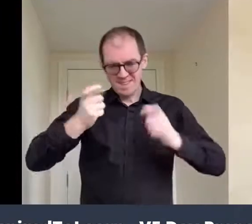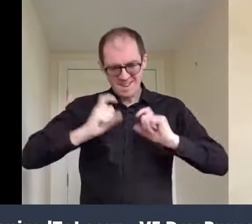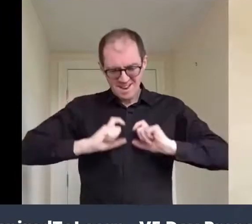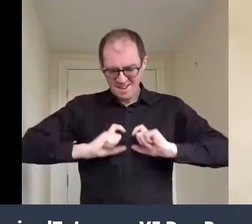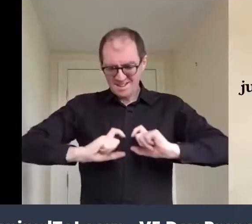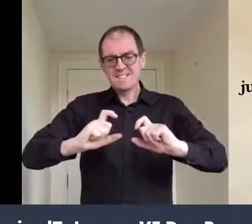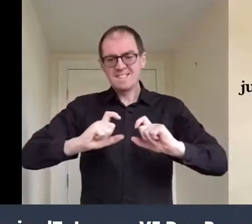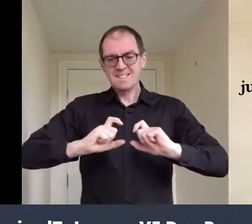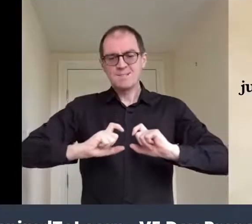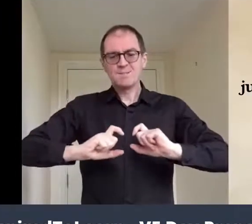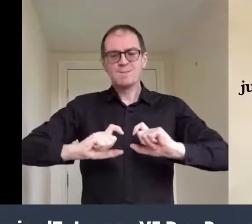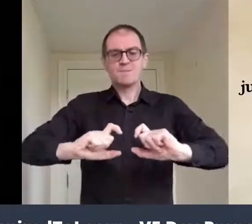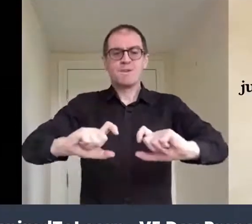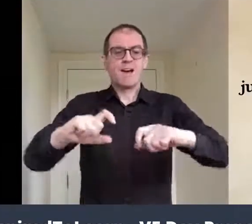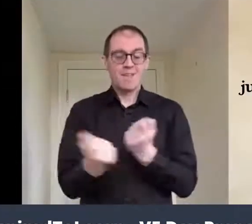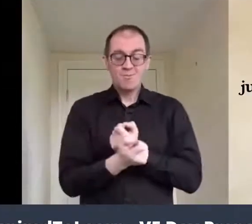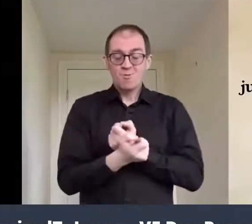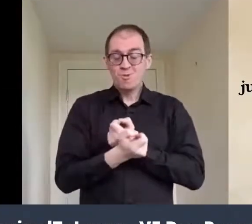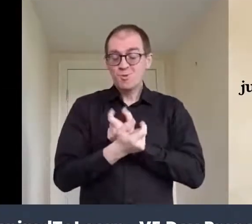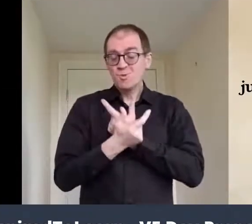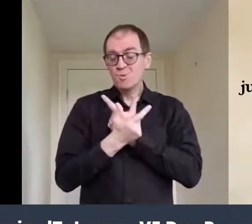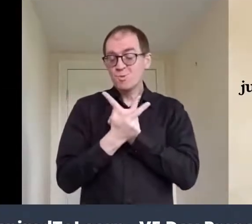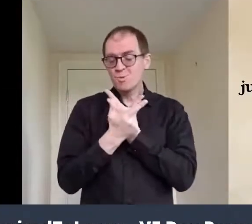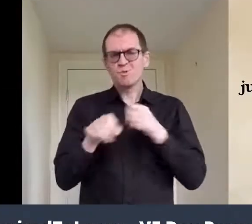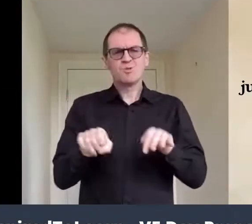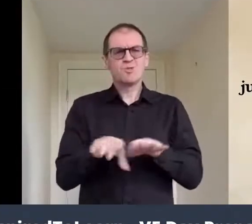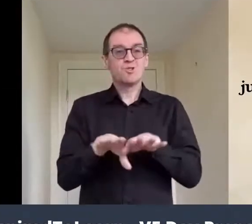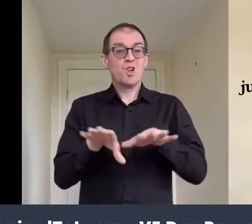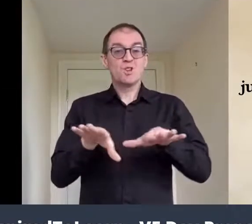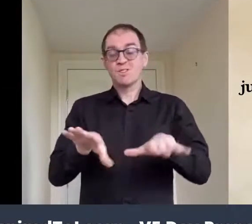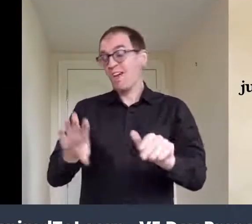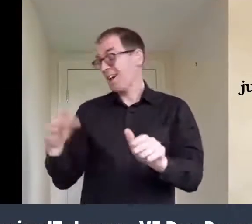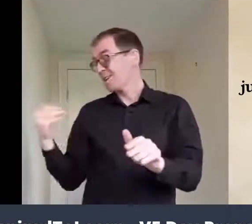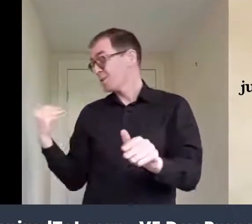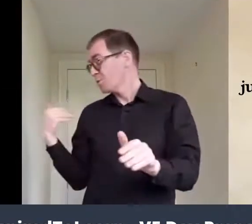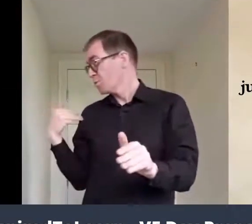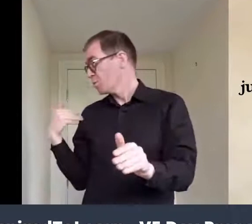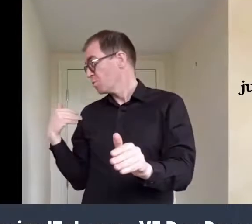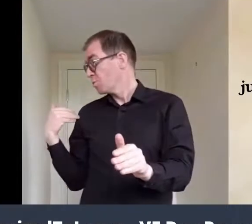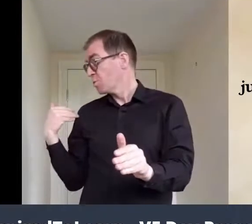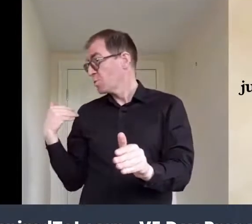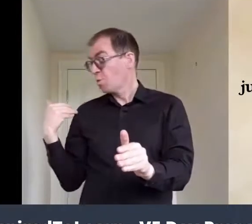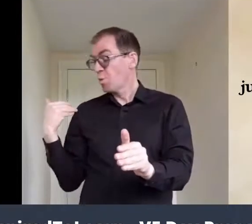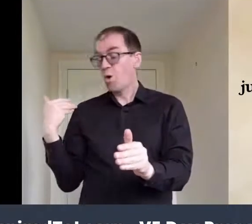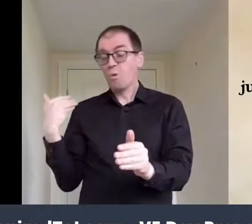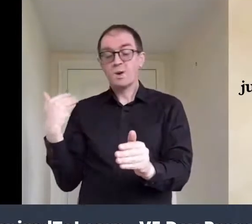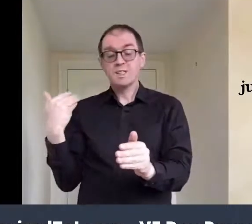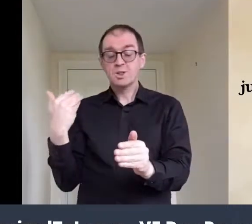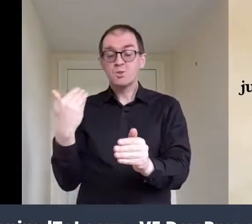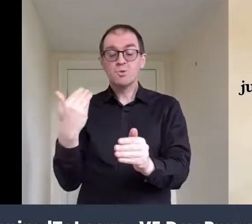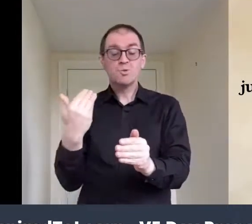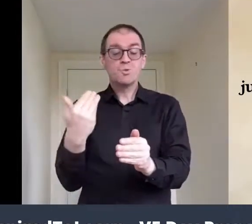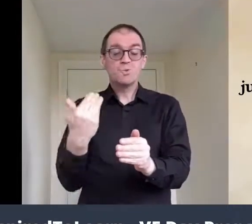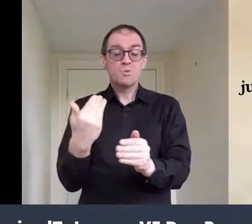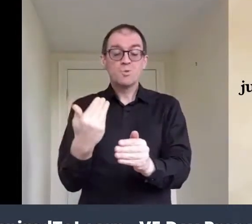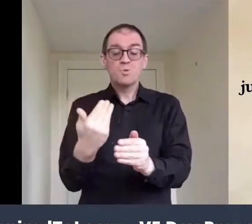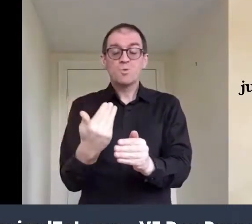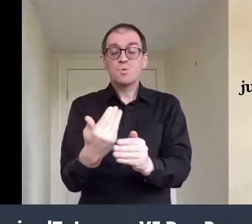day. Keep smiling through, just like you always